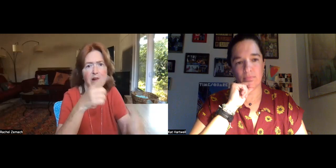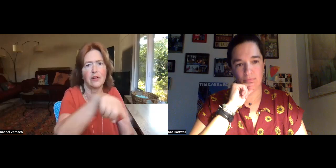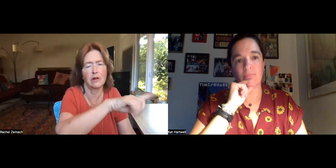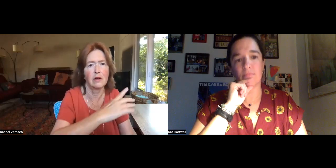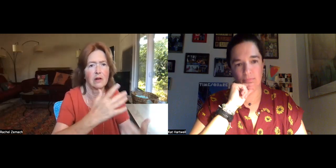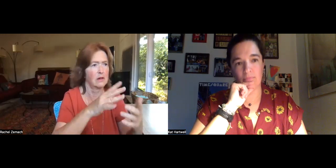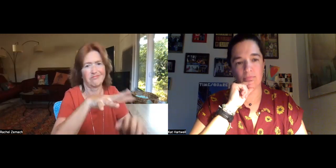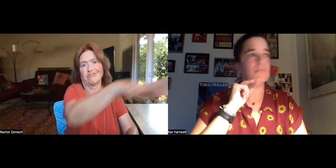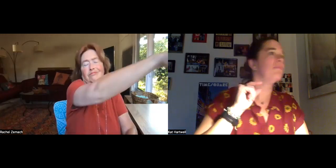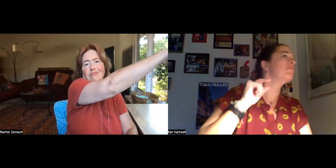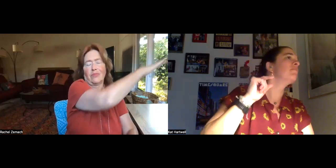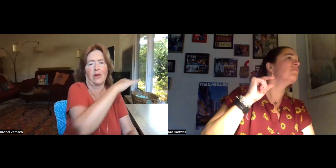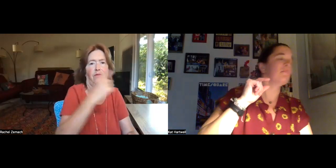education.